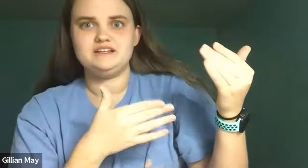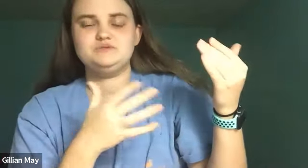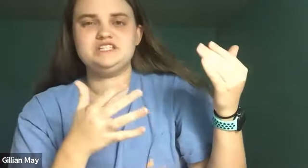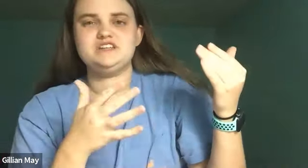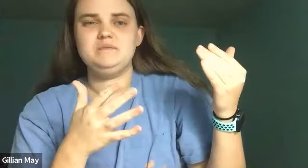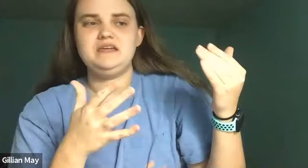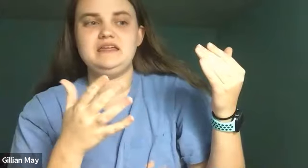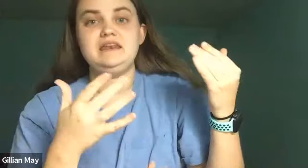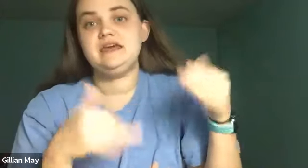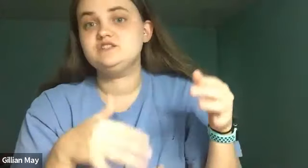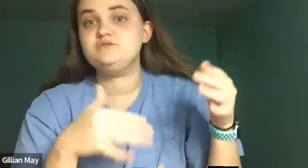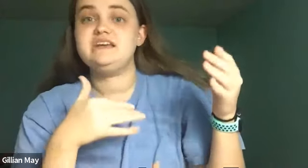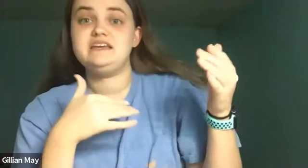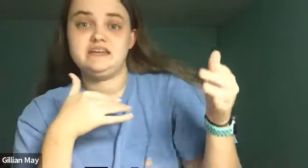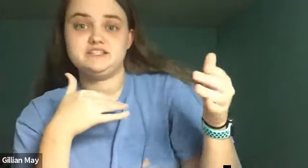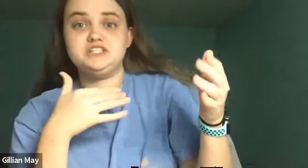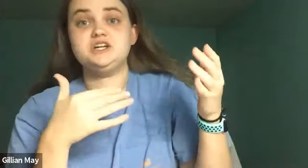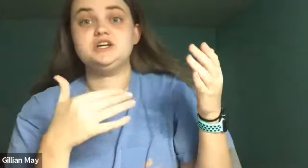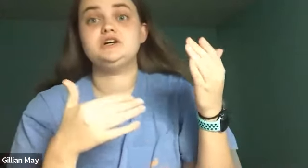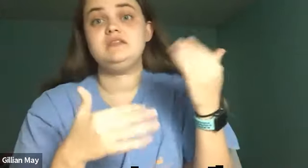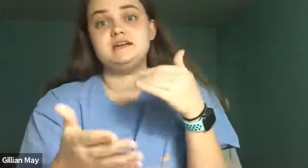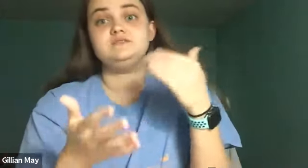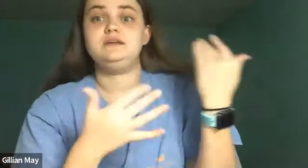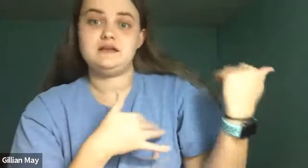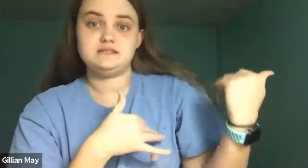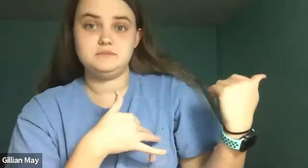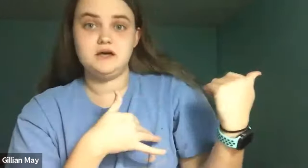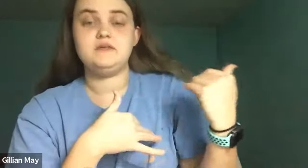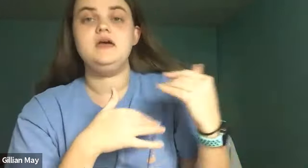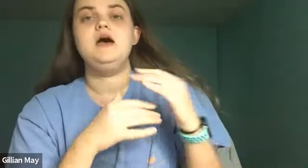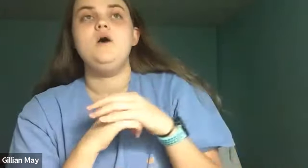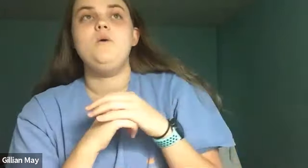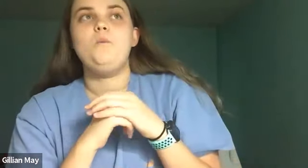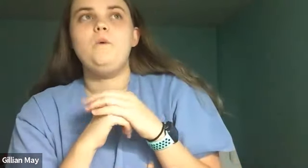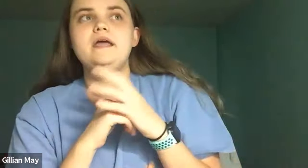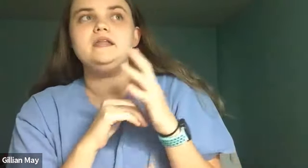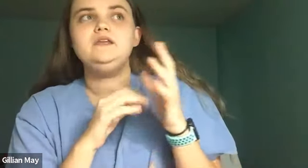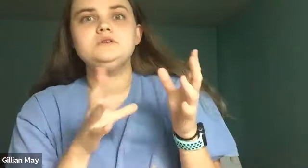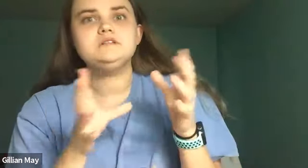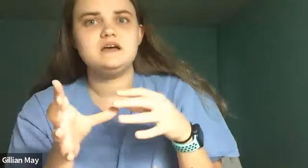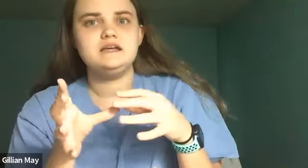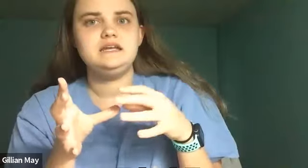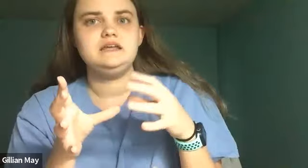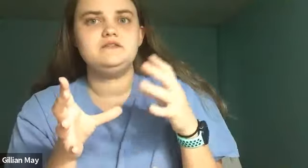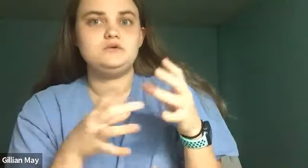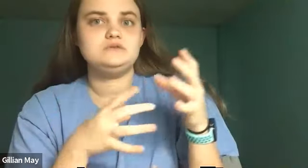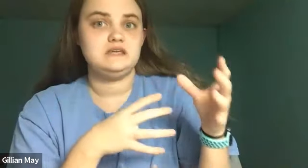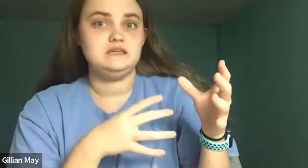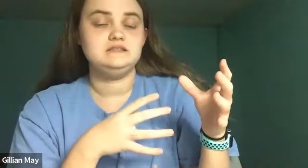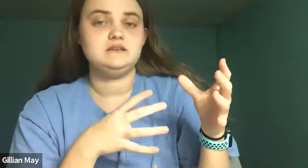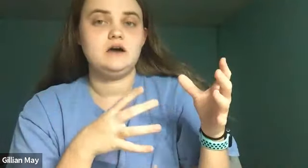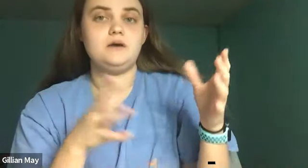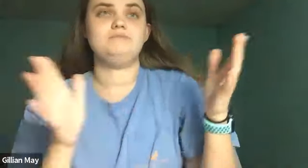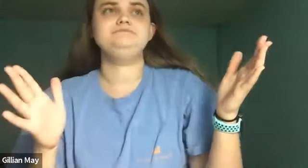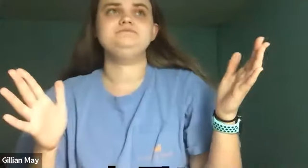next, which is going to be next week, next year, last week, last month. When you are signing those things,